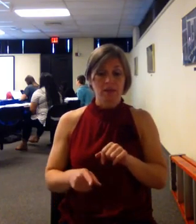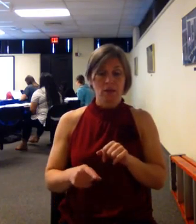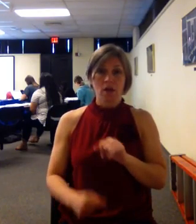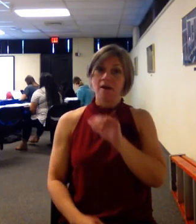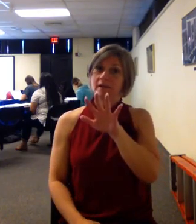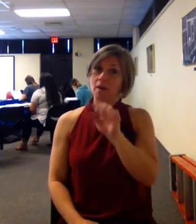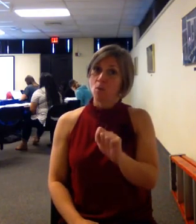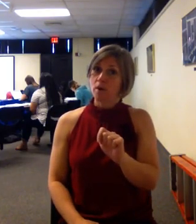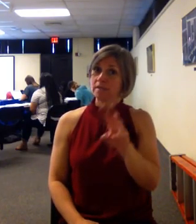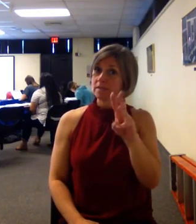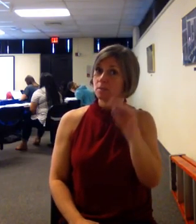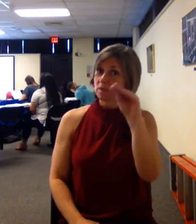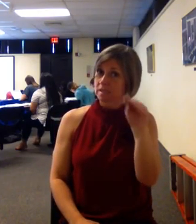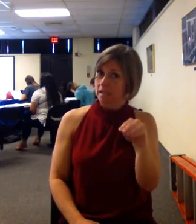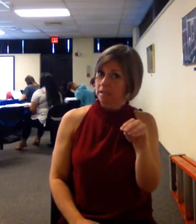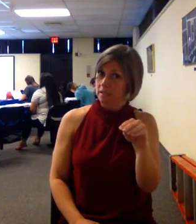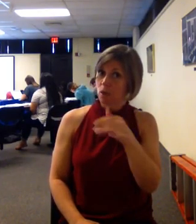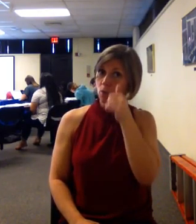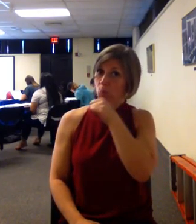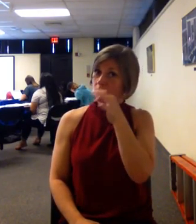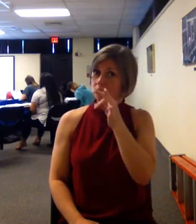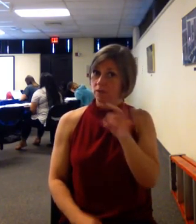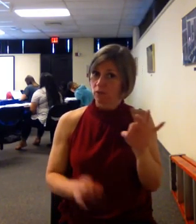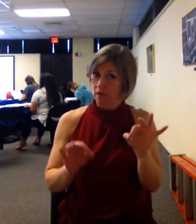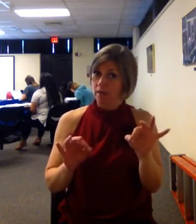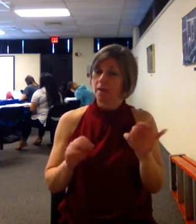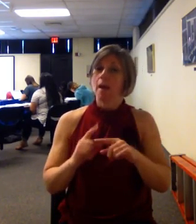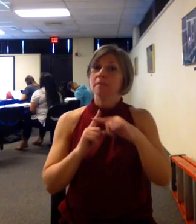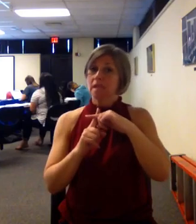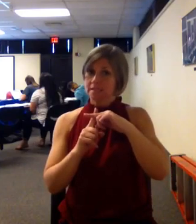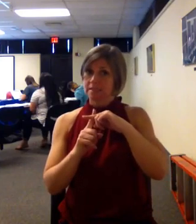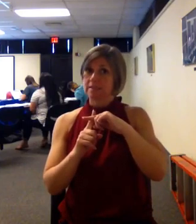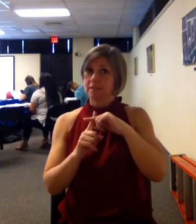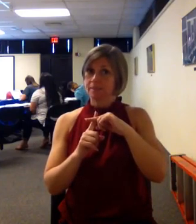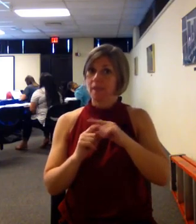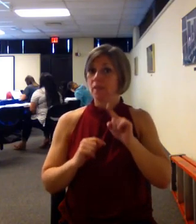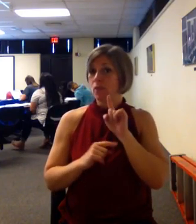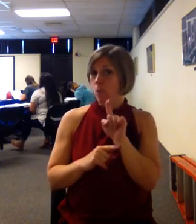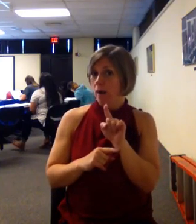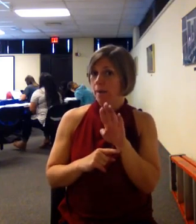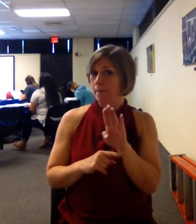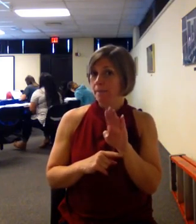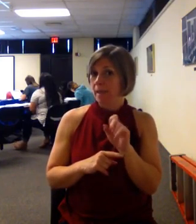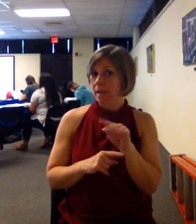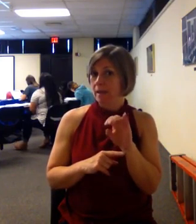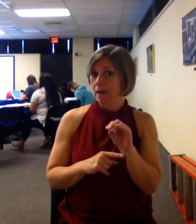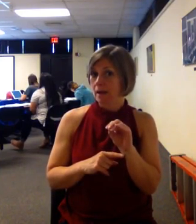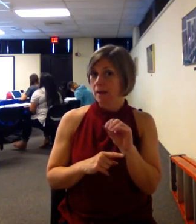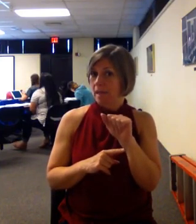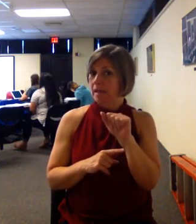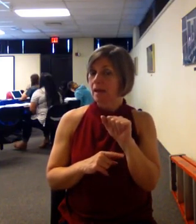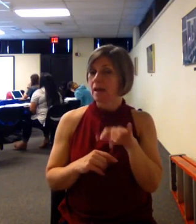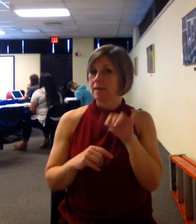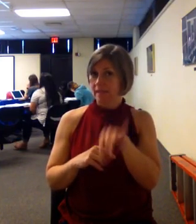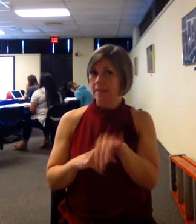5.6% risk-free, plus, and then the 1 beta being the market as a whole, your